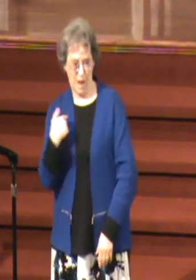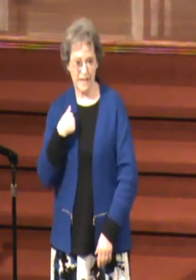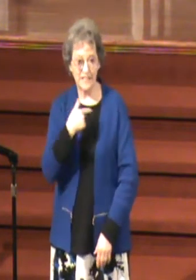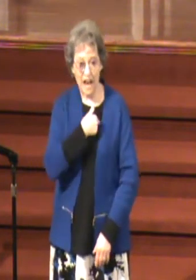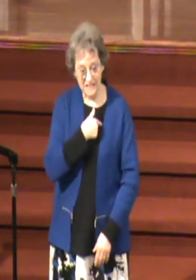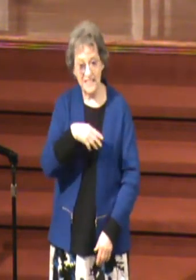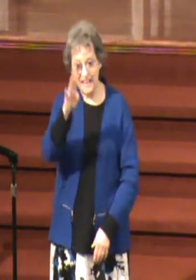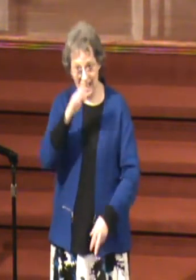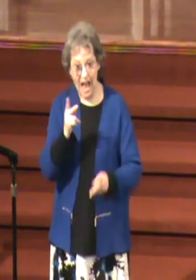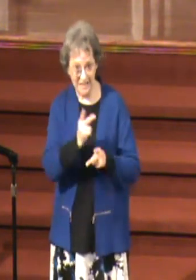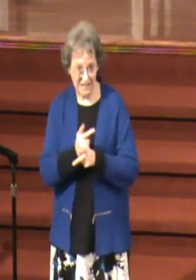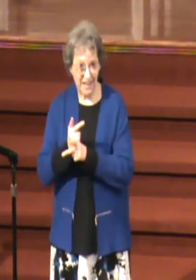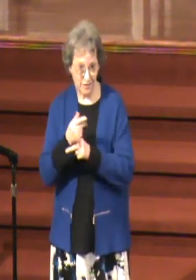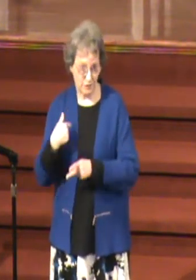us.